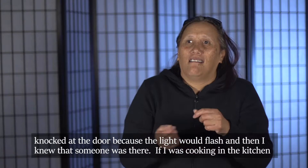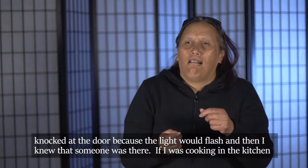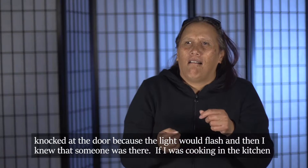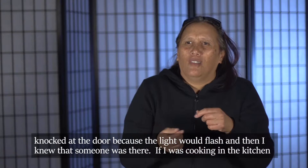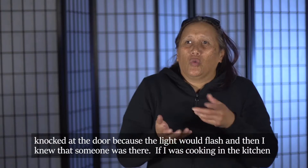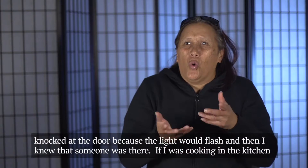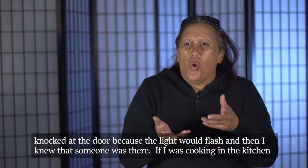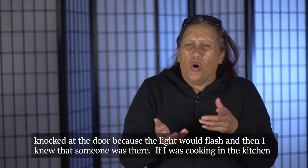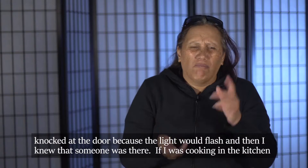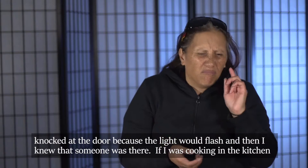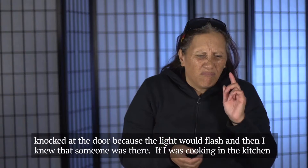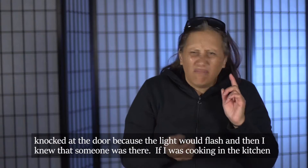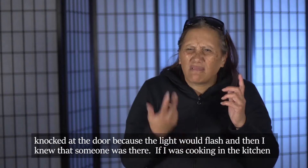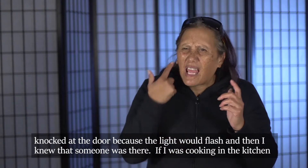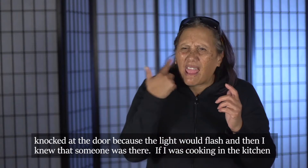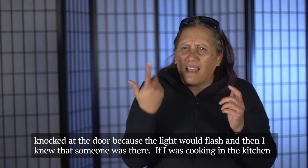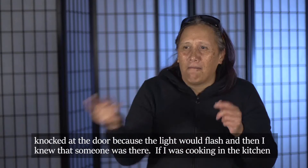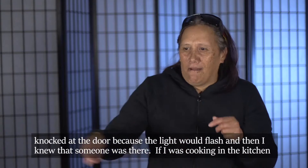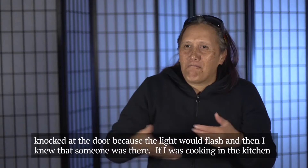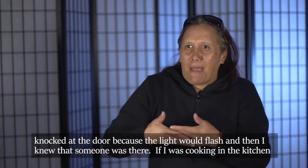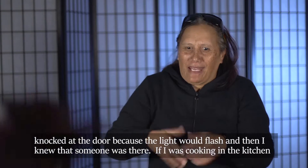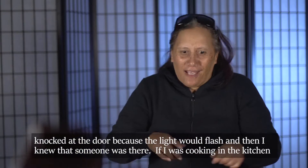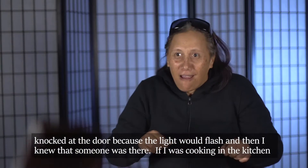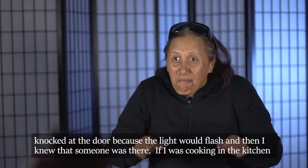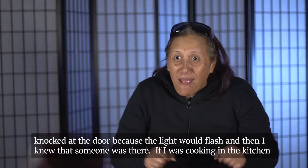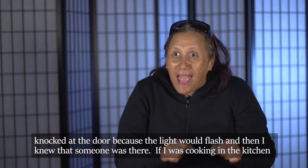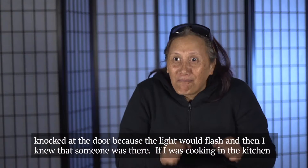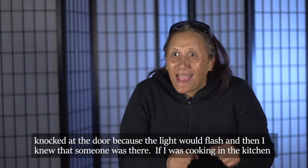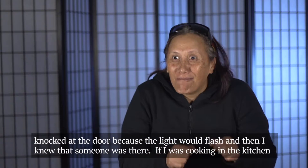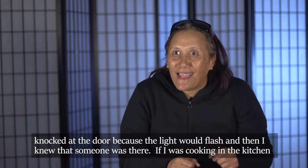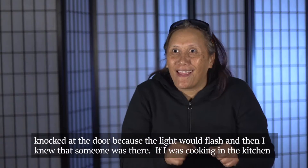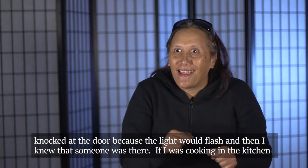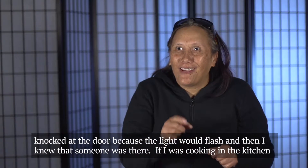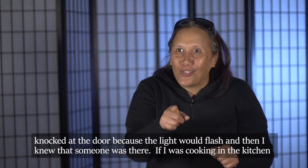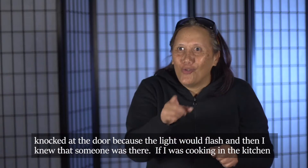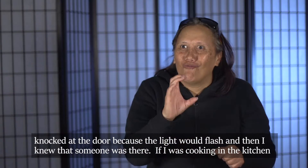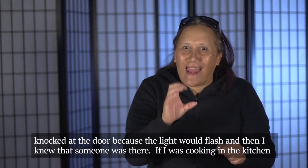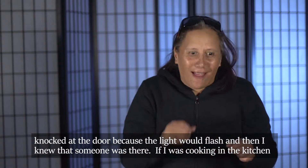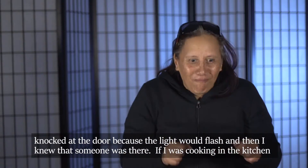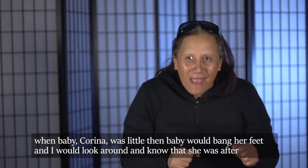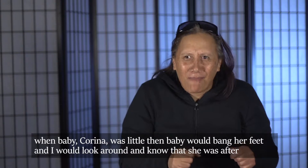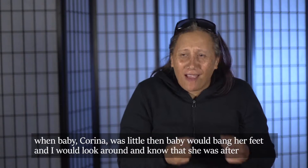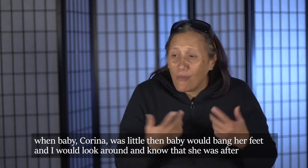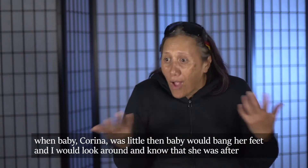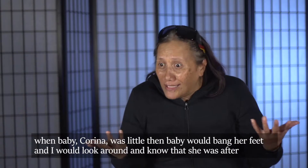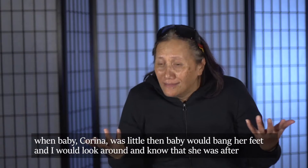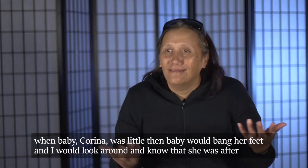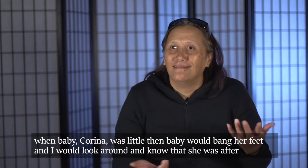that someone was there. If I was cooking in the kitchen when